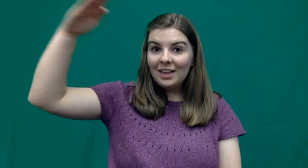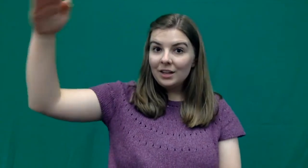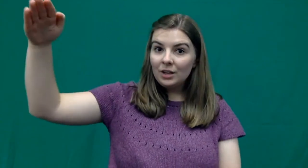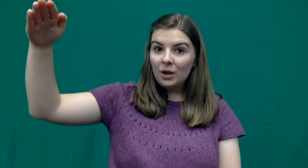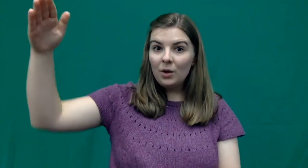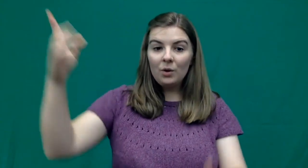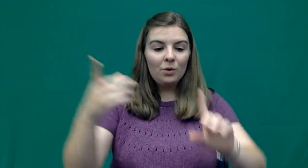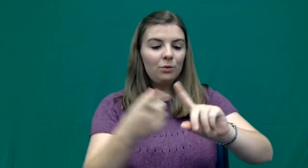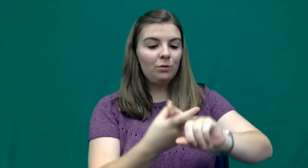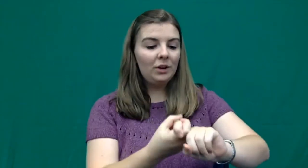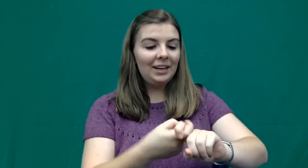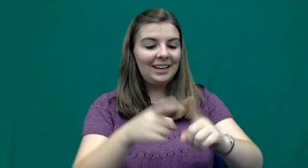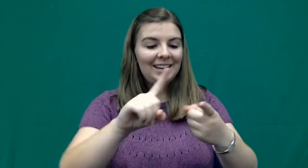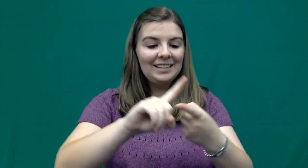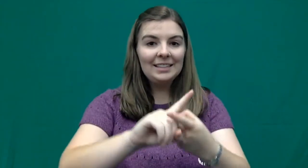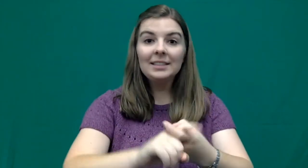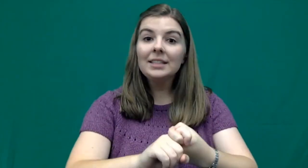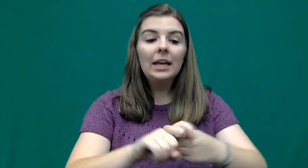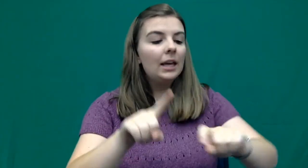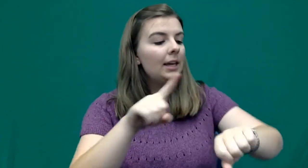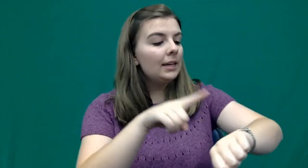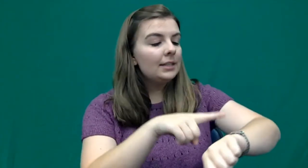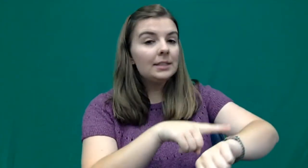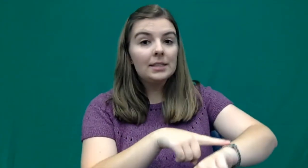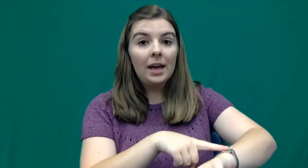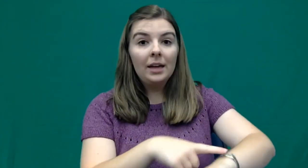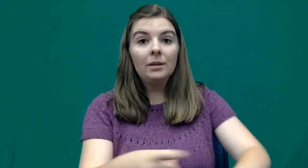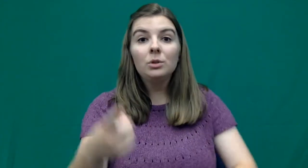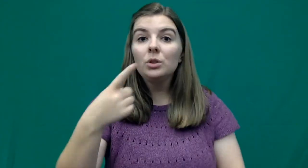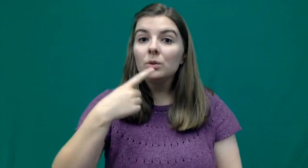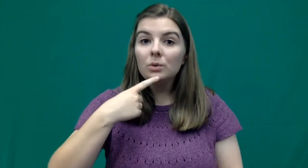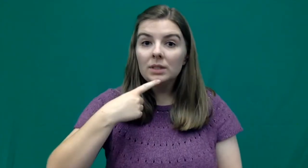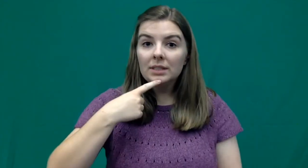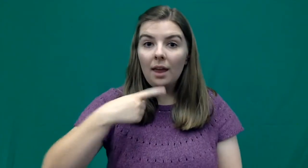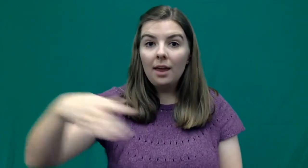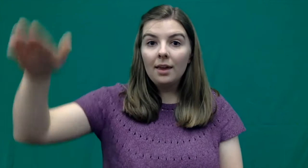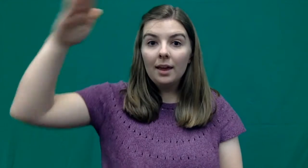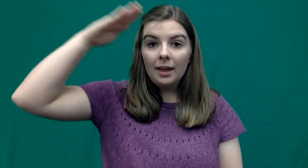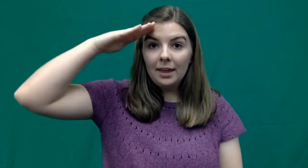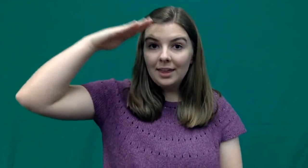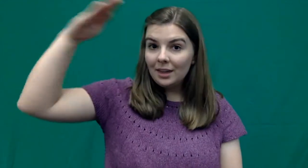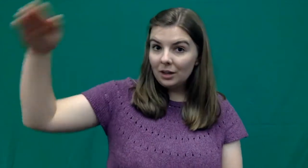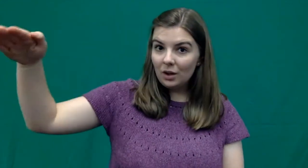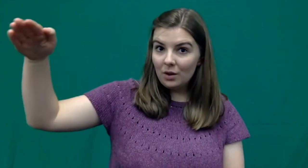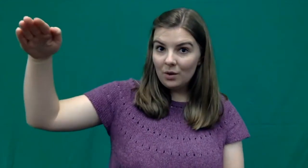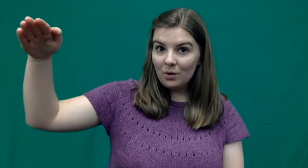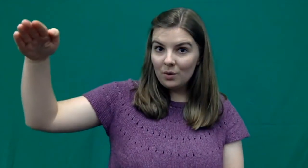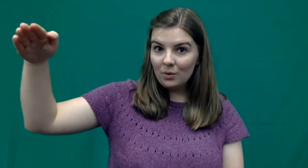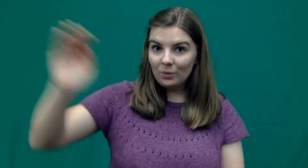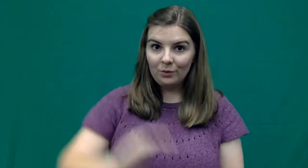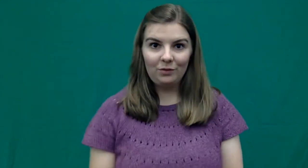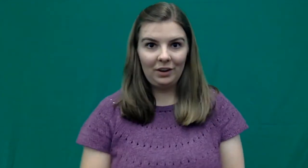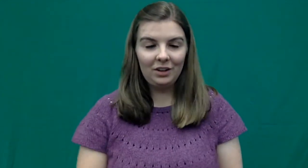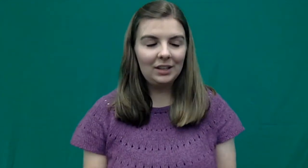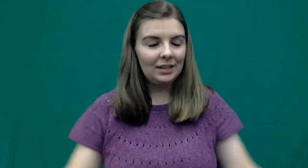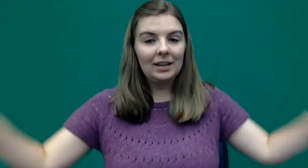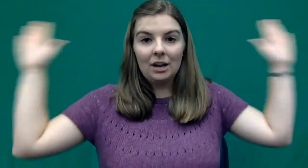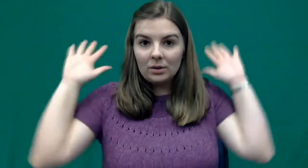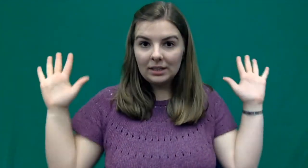Hello, friends. It's time to say hello. Very good. Now our second one.